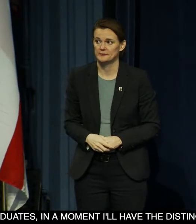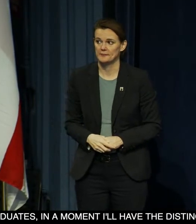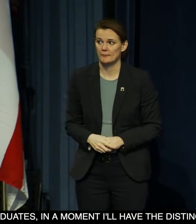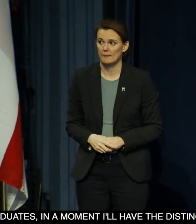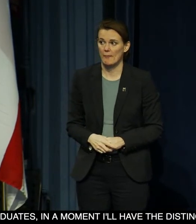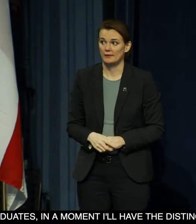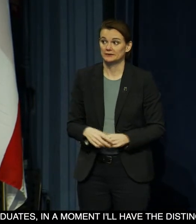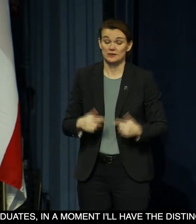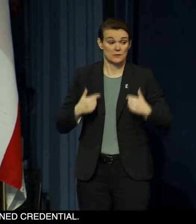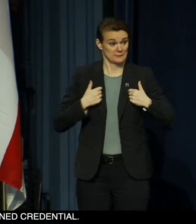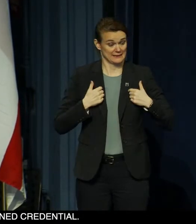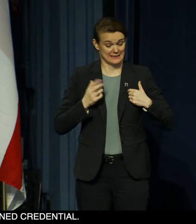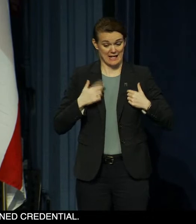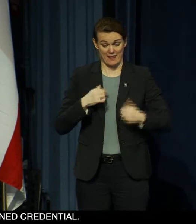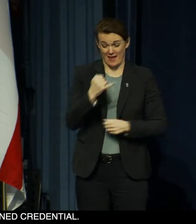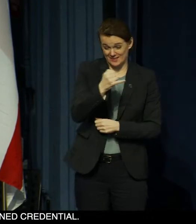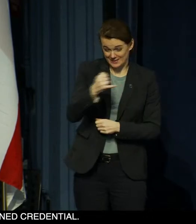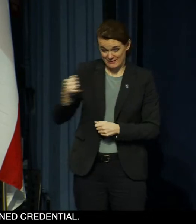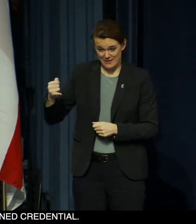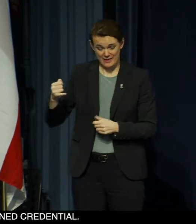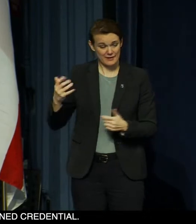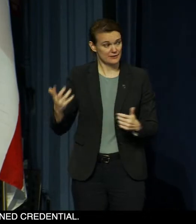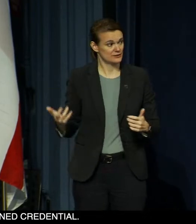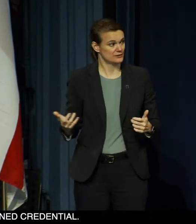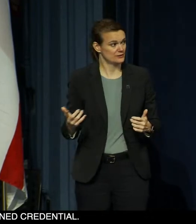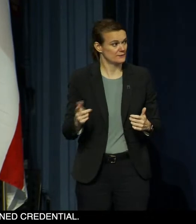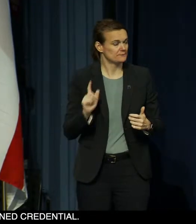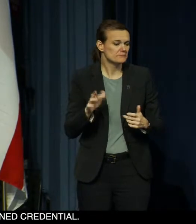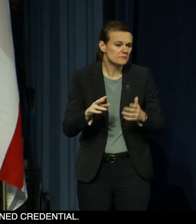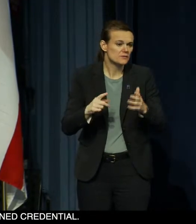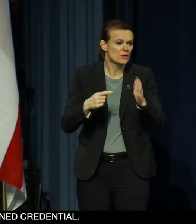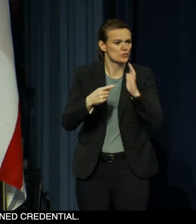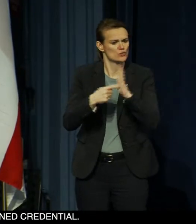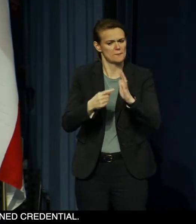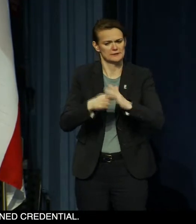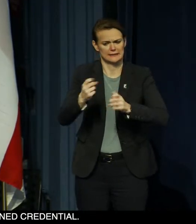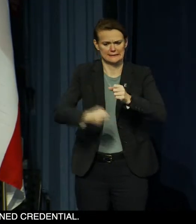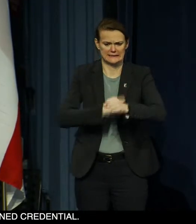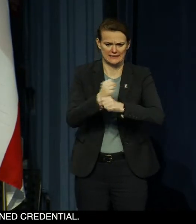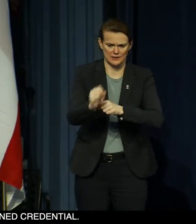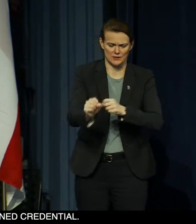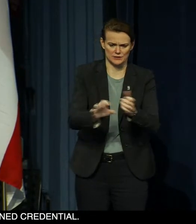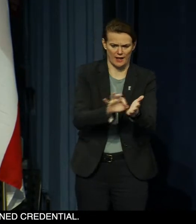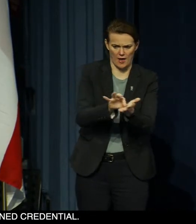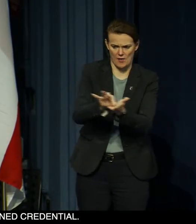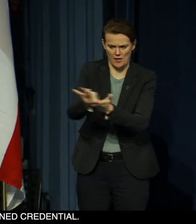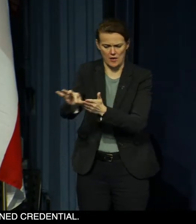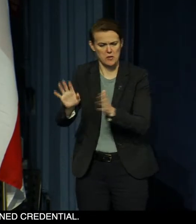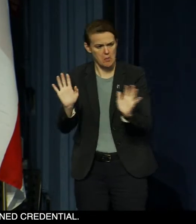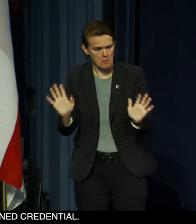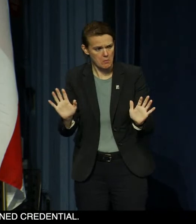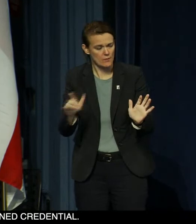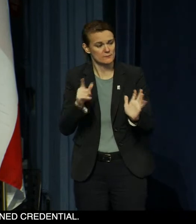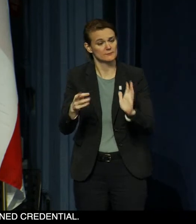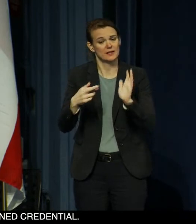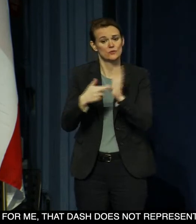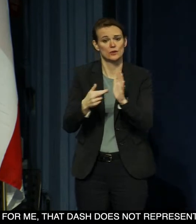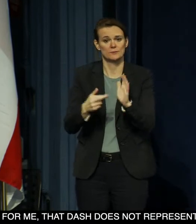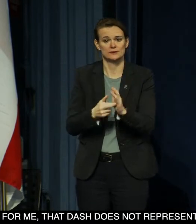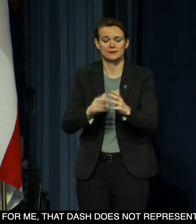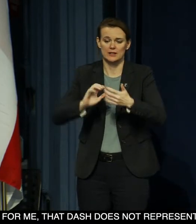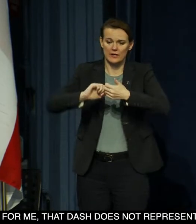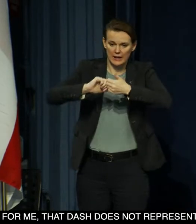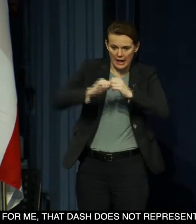me, that dash does not represent a number of years. For me, it represents how we spend